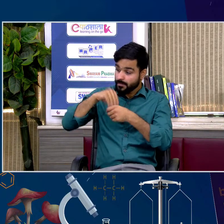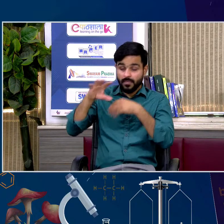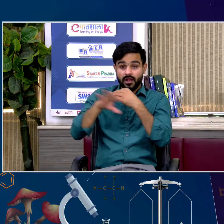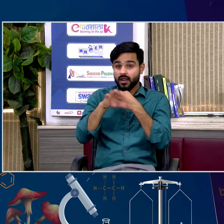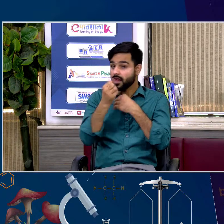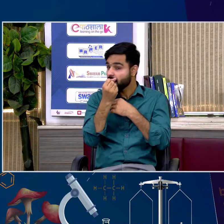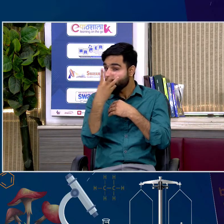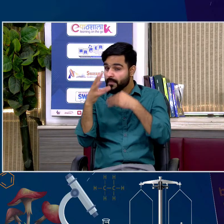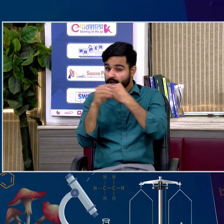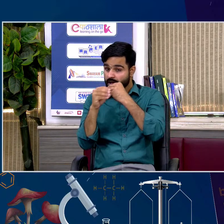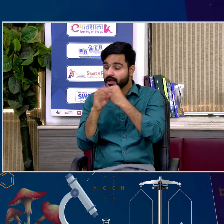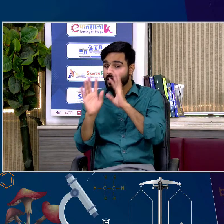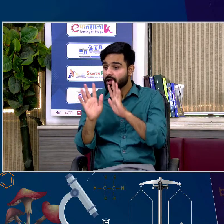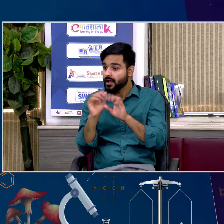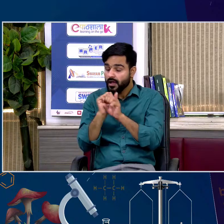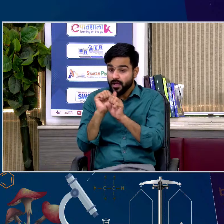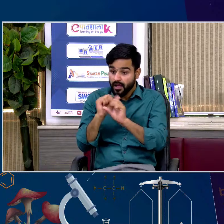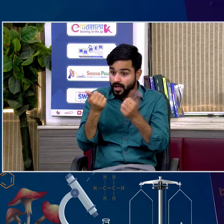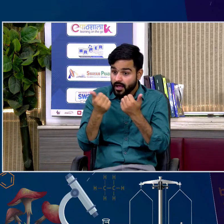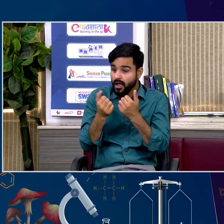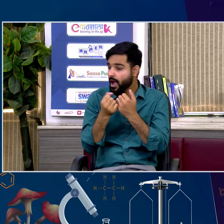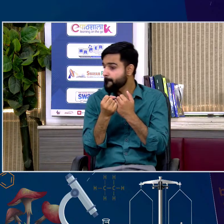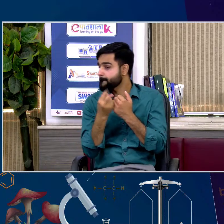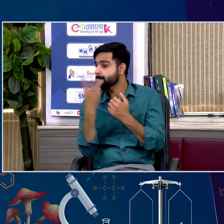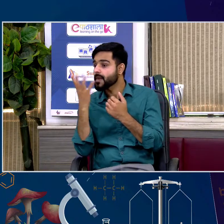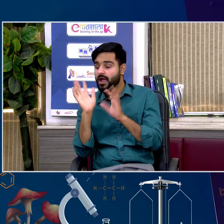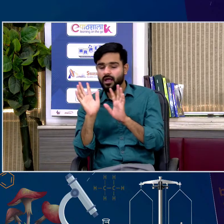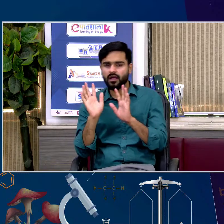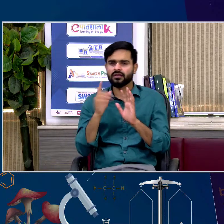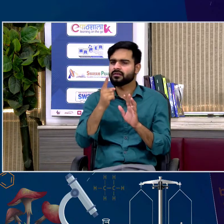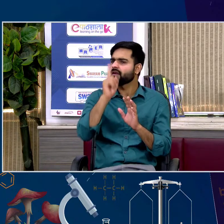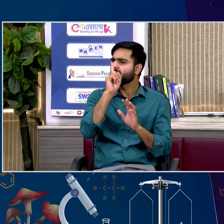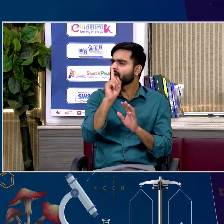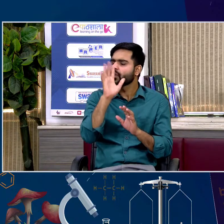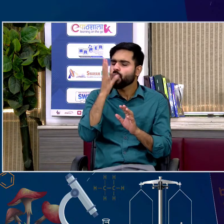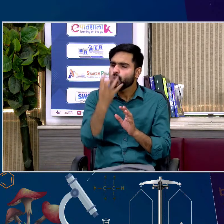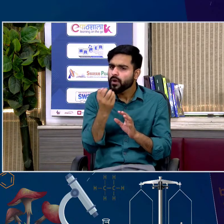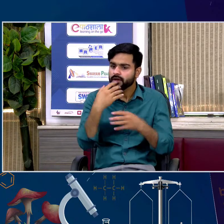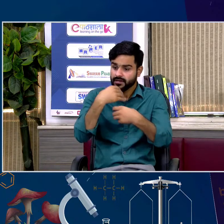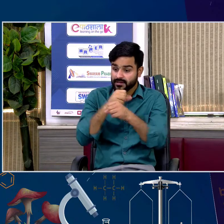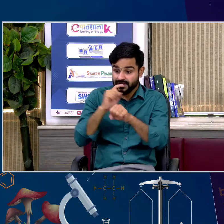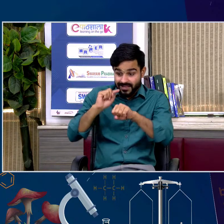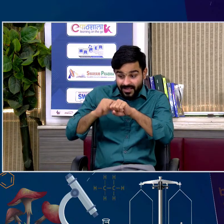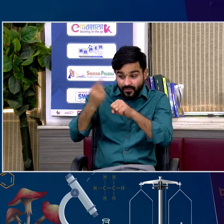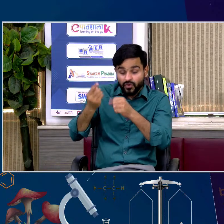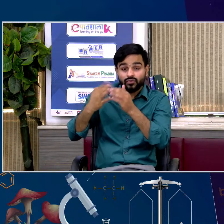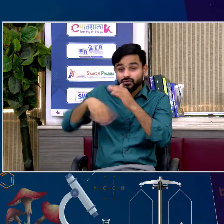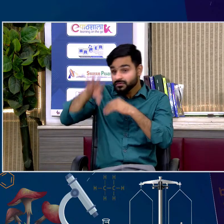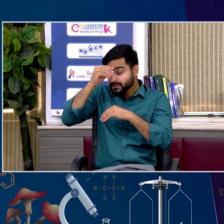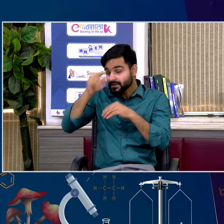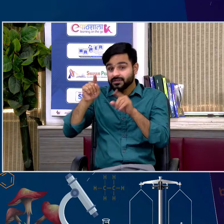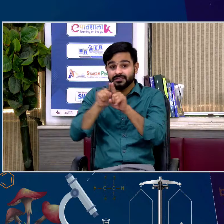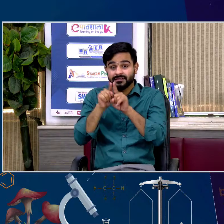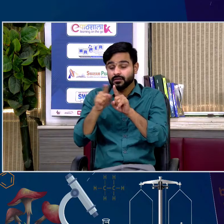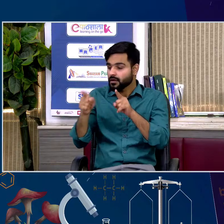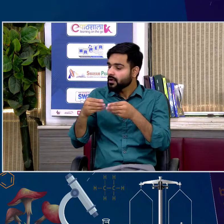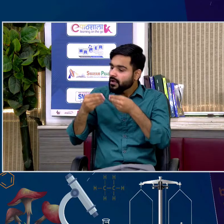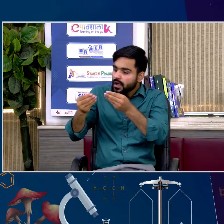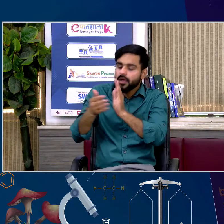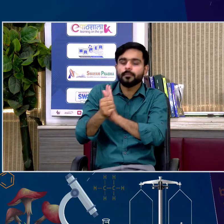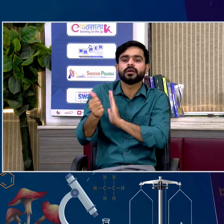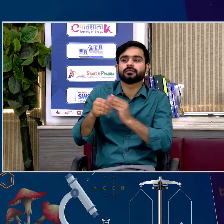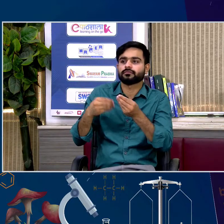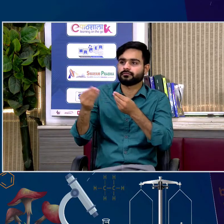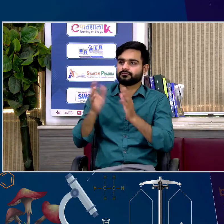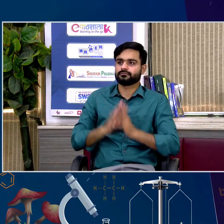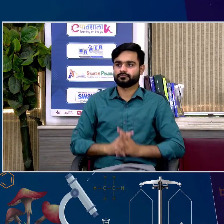does not mean that they will be able to add money. So, you would want to create opportunities such that the skill is getting